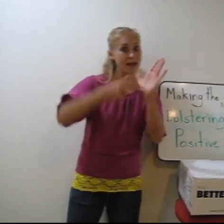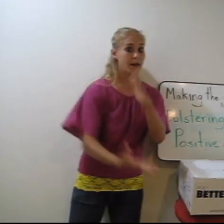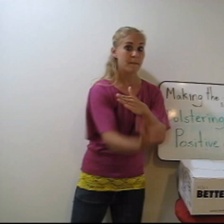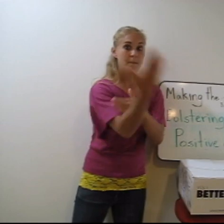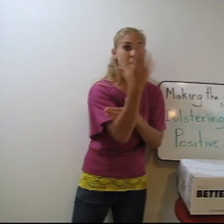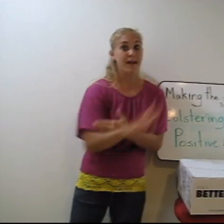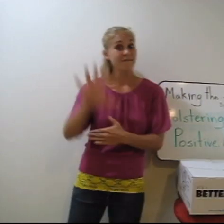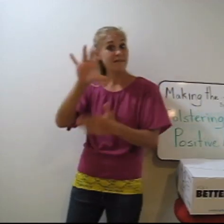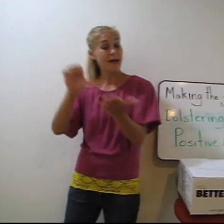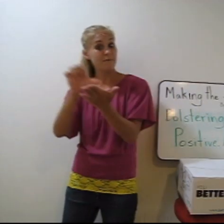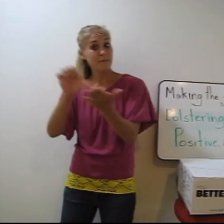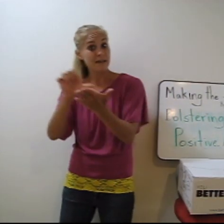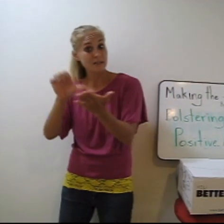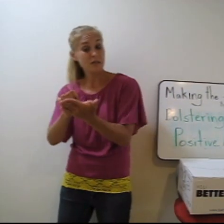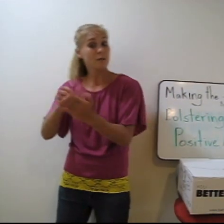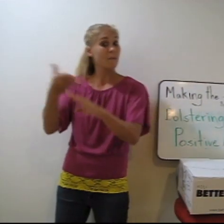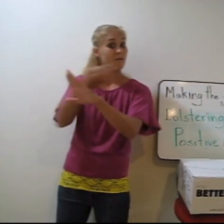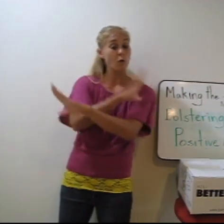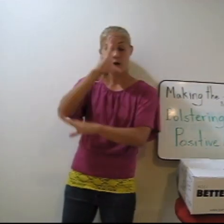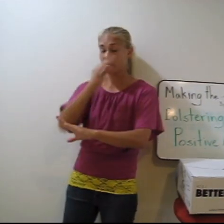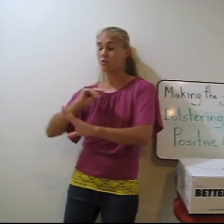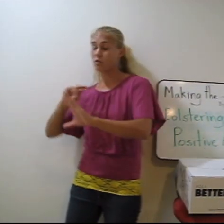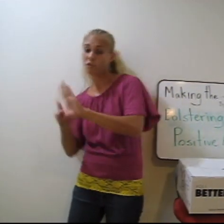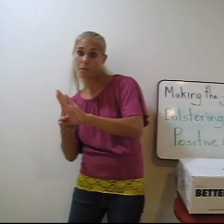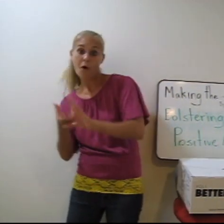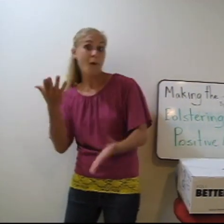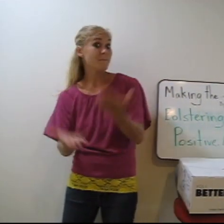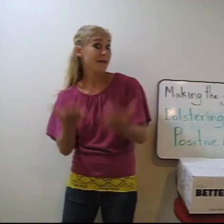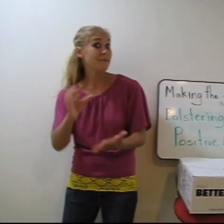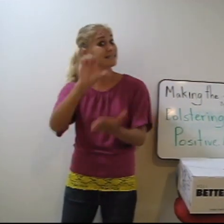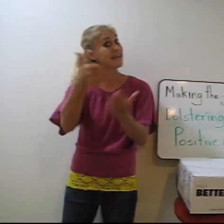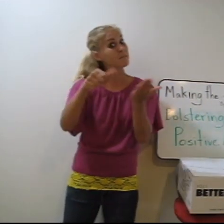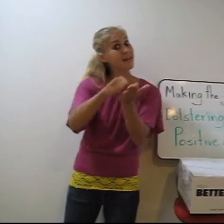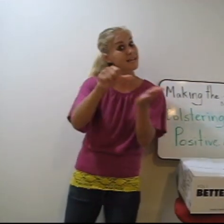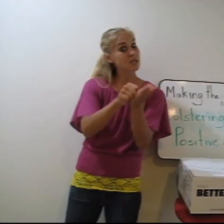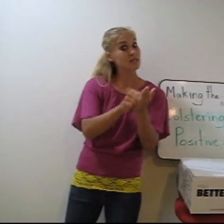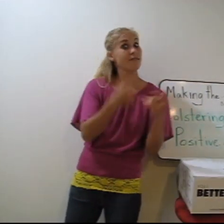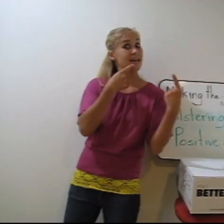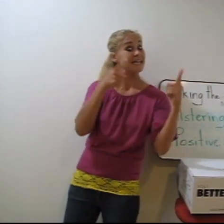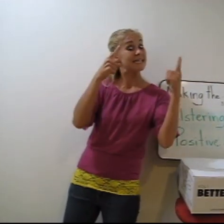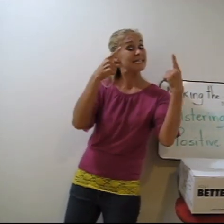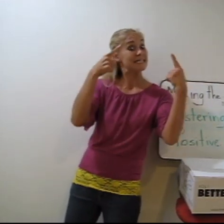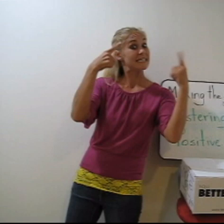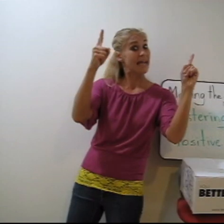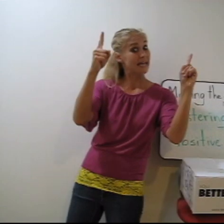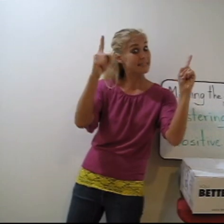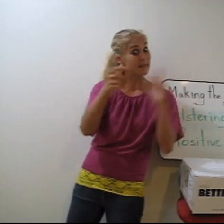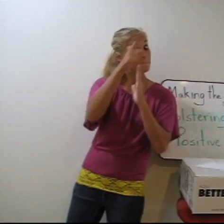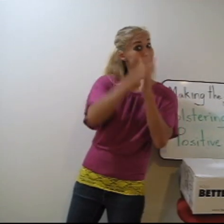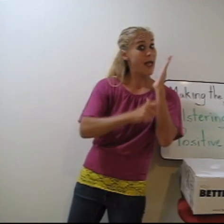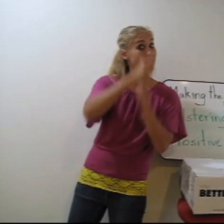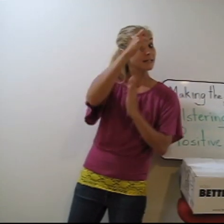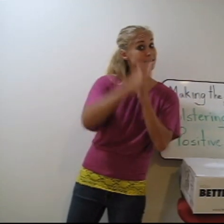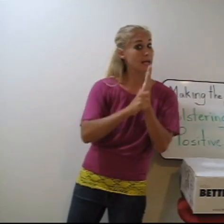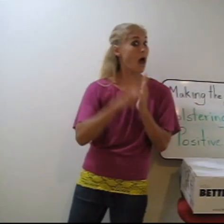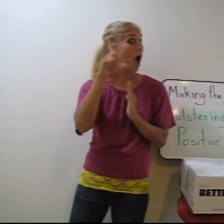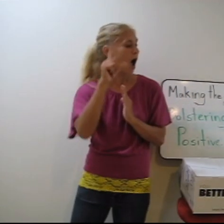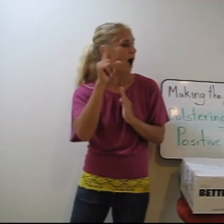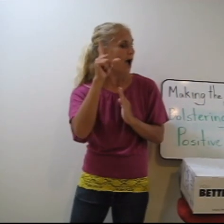you go to bed. Oh, and it could also be 10 pages of a success-oriented or titled magazine, hint, hint. This